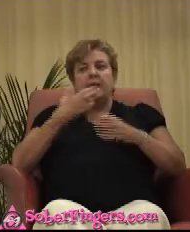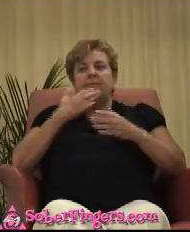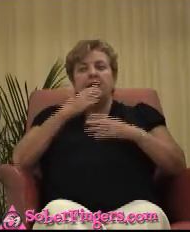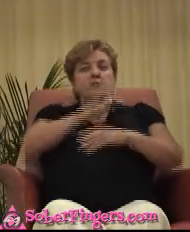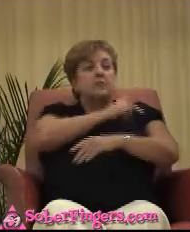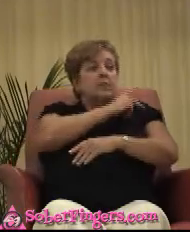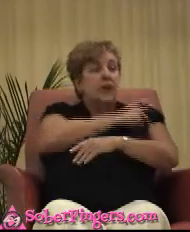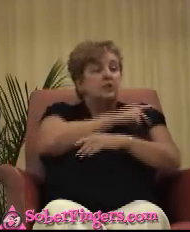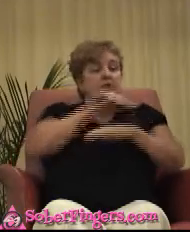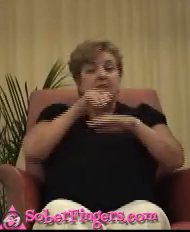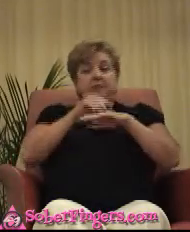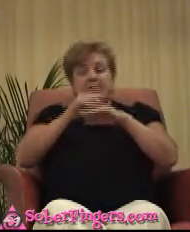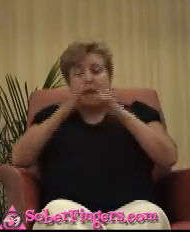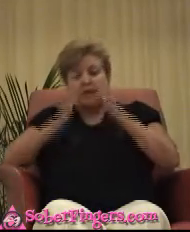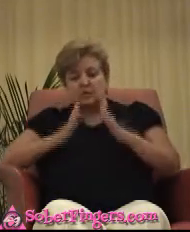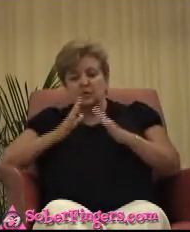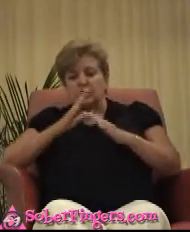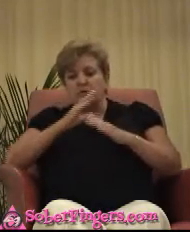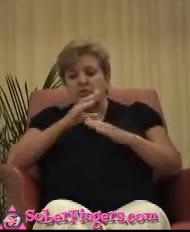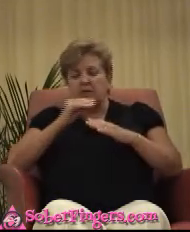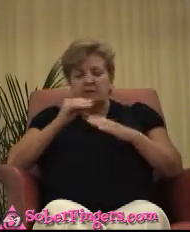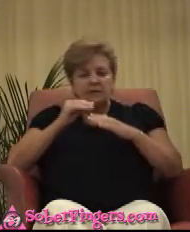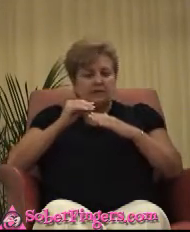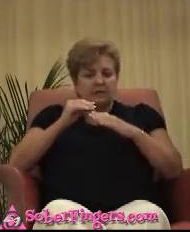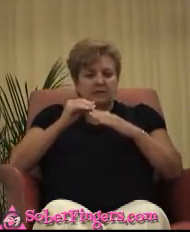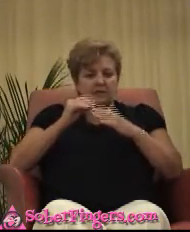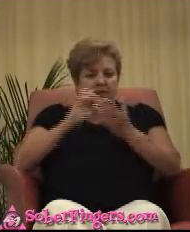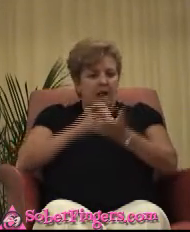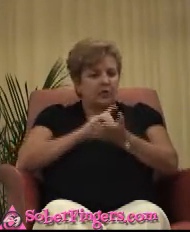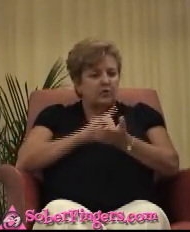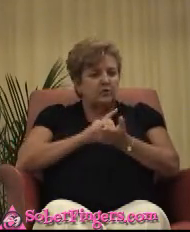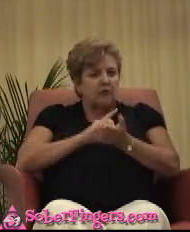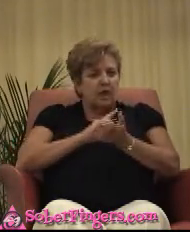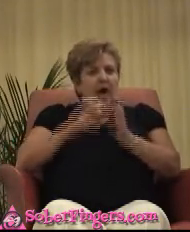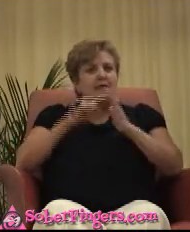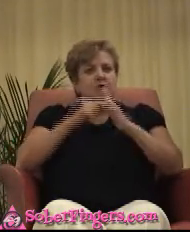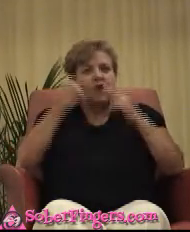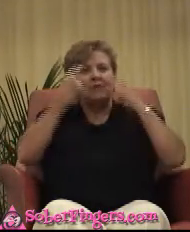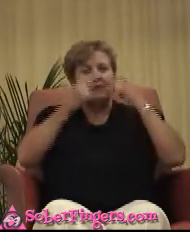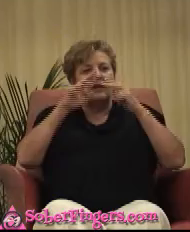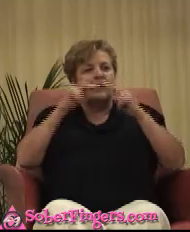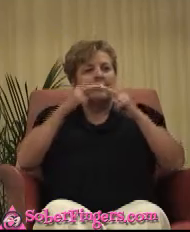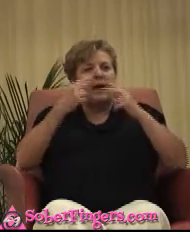think more about living than dying in a very slow, subtle way. I was not even aware of it.